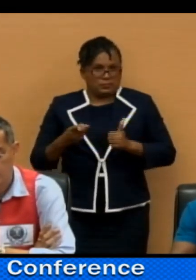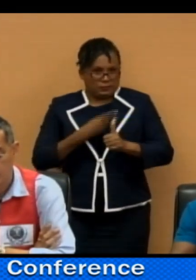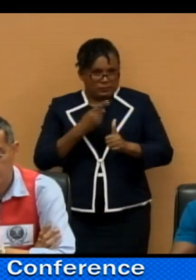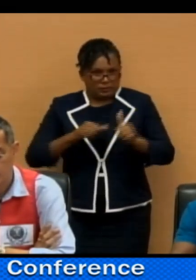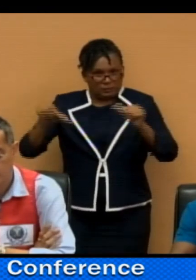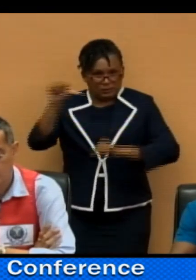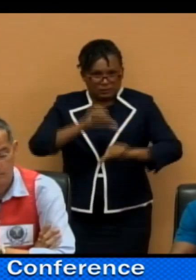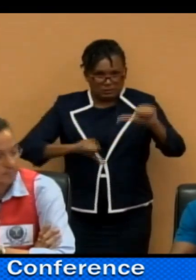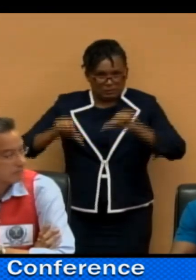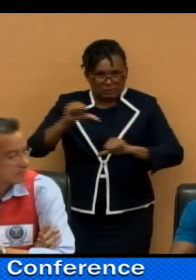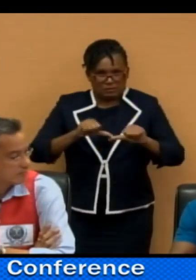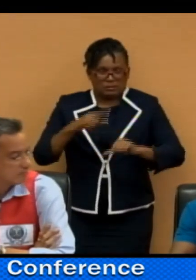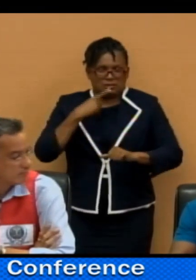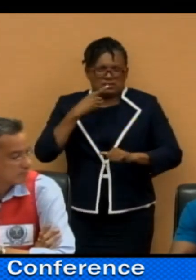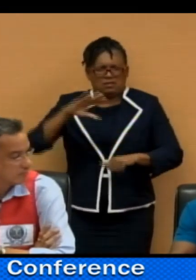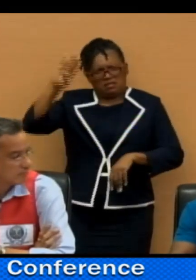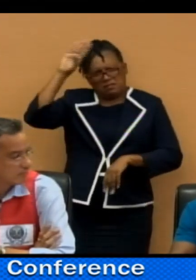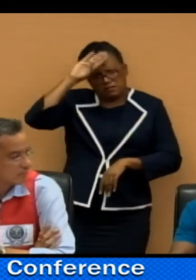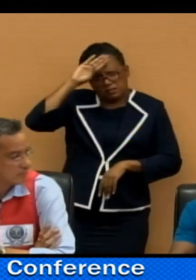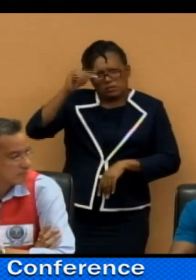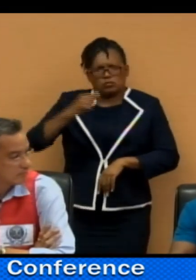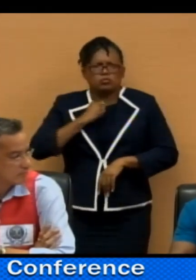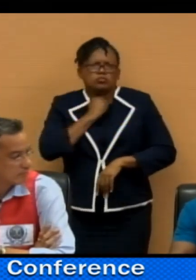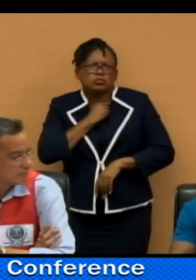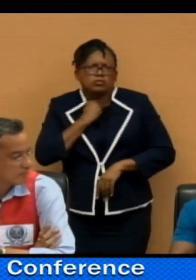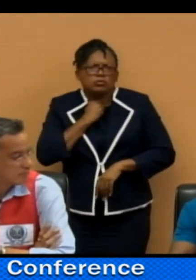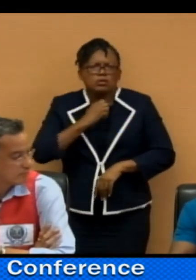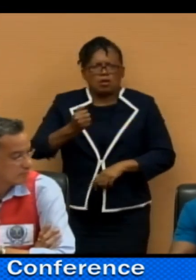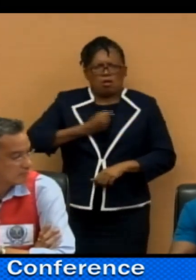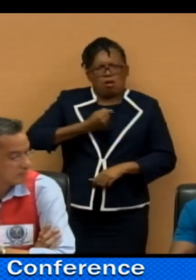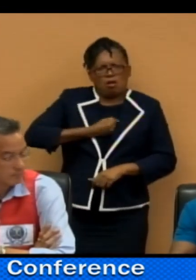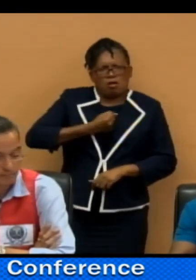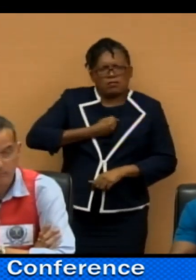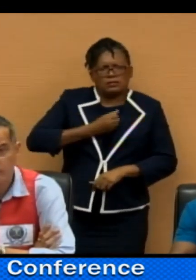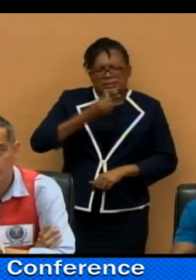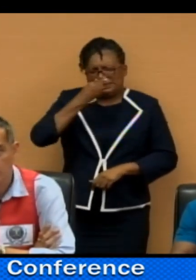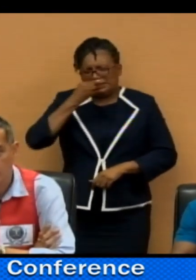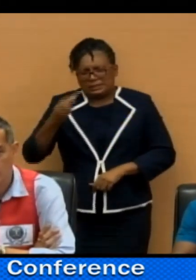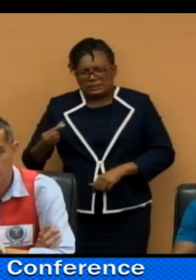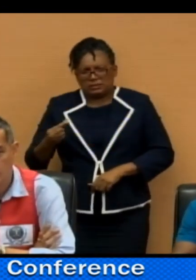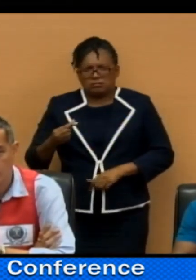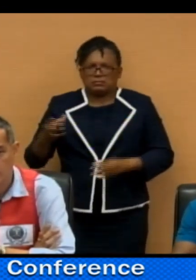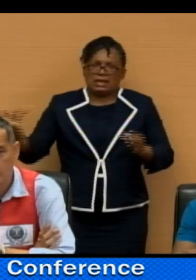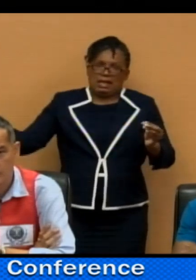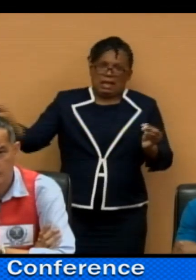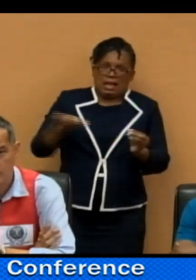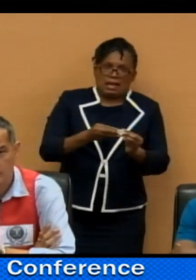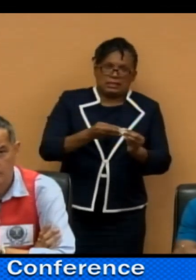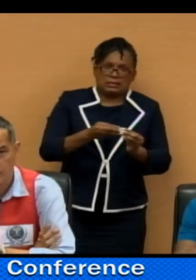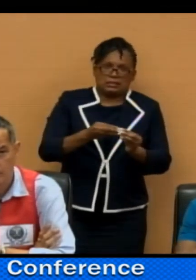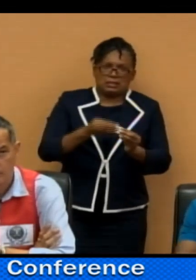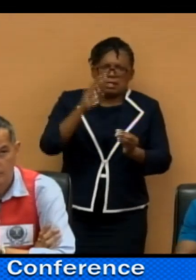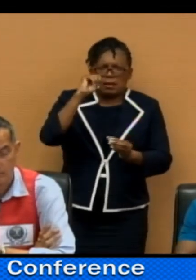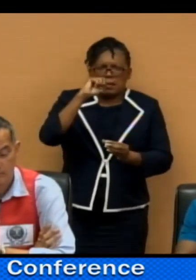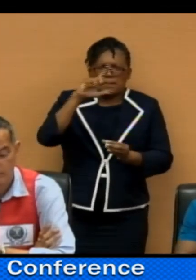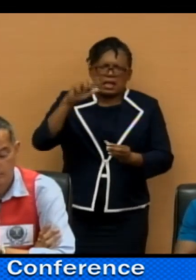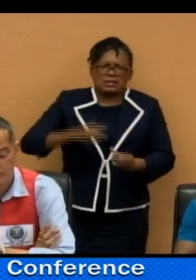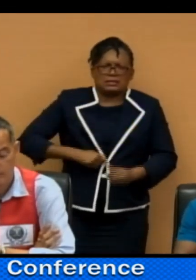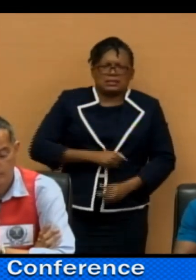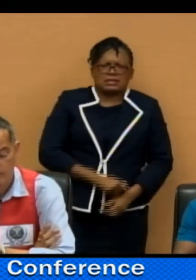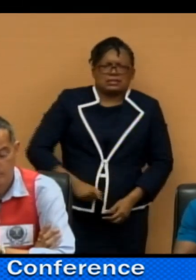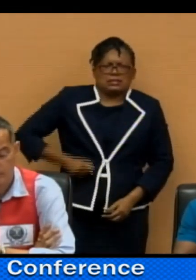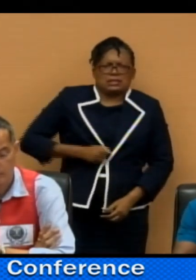it was about fever, sore throat, coughing and sneezing, we can now add at the bottom mild